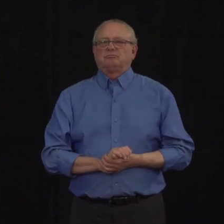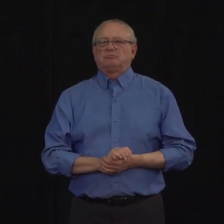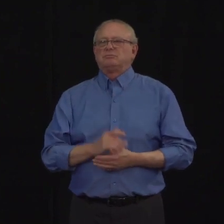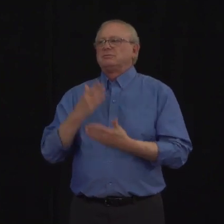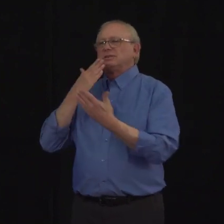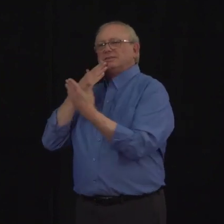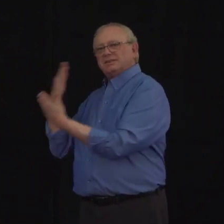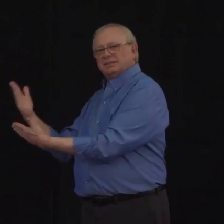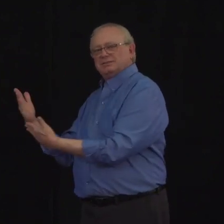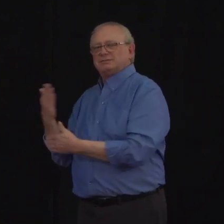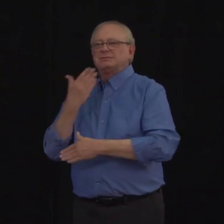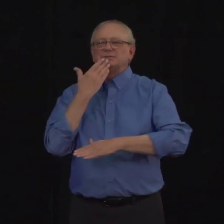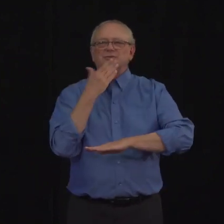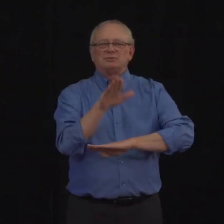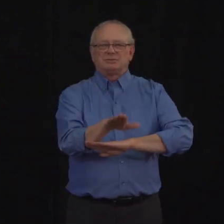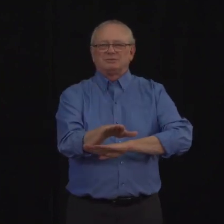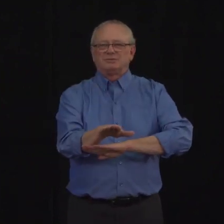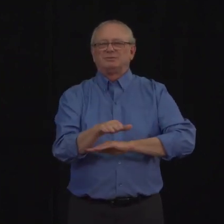I am pleased to report